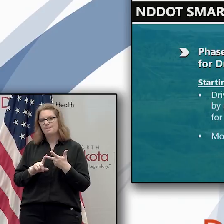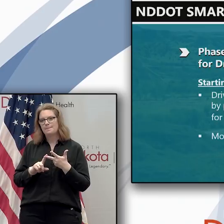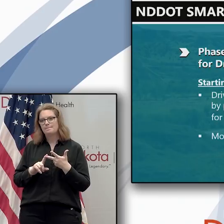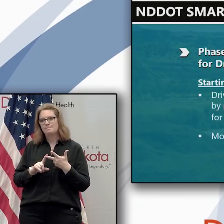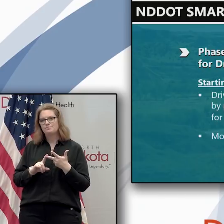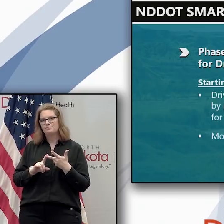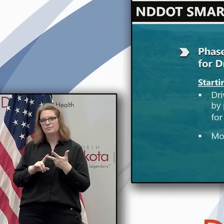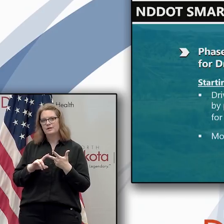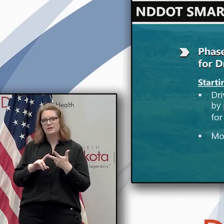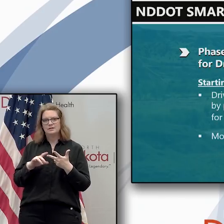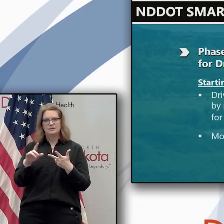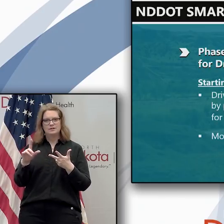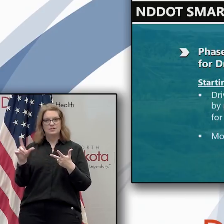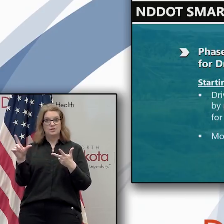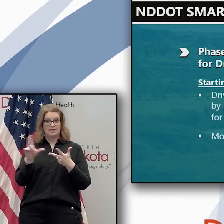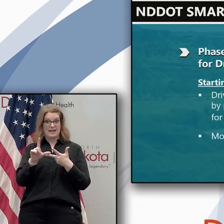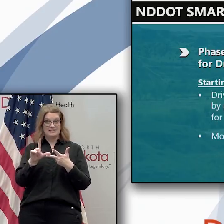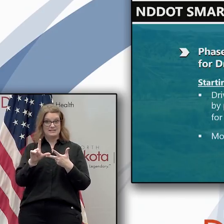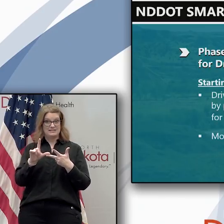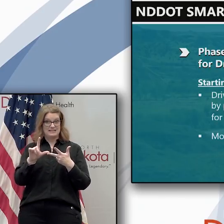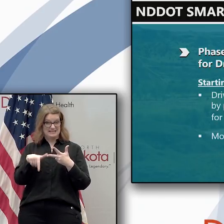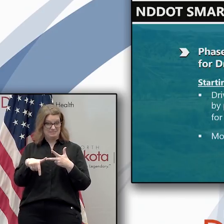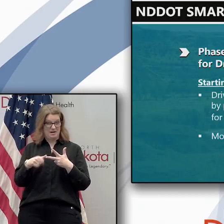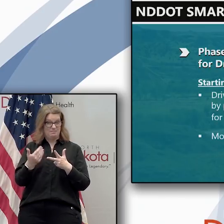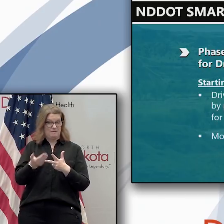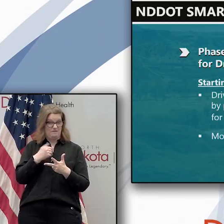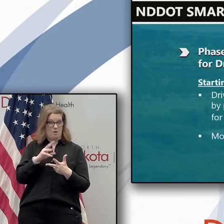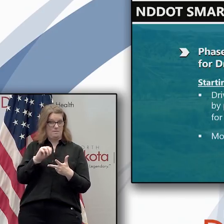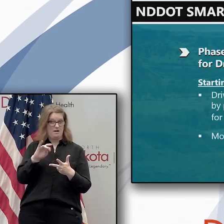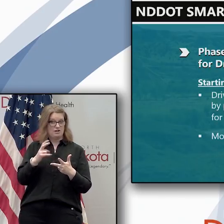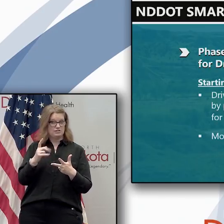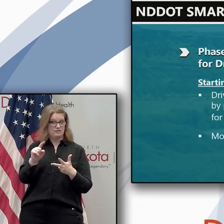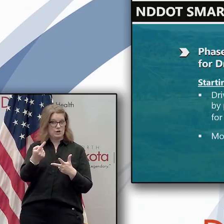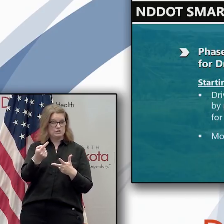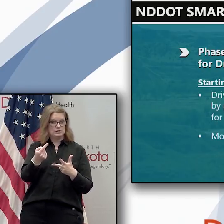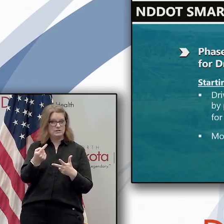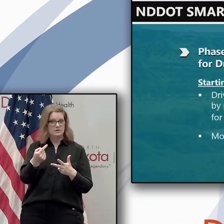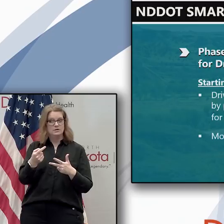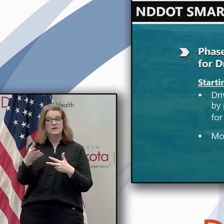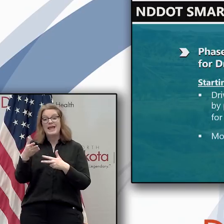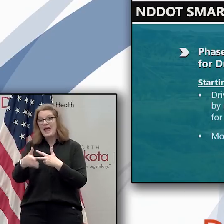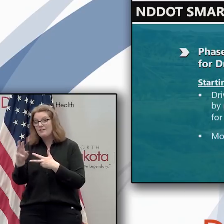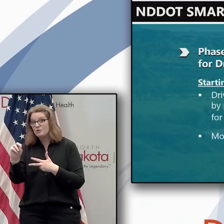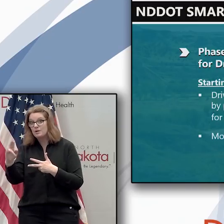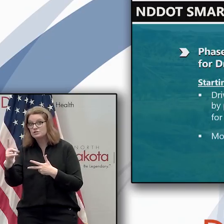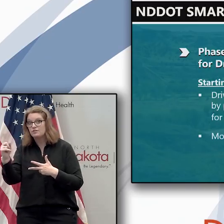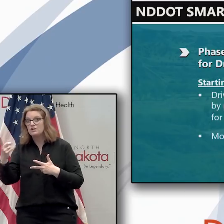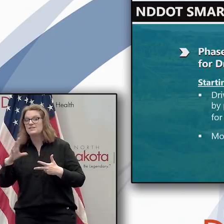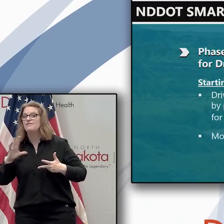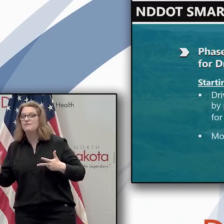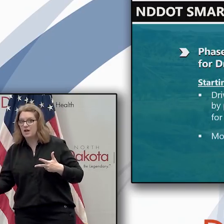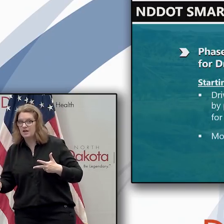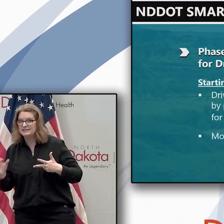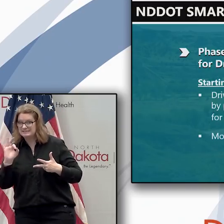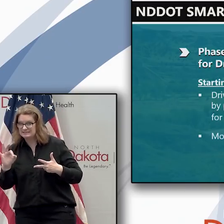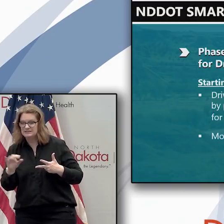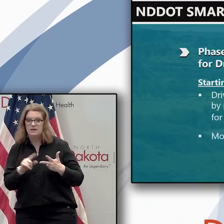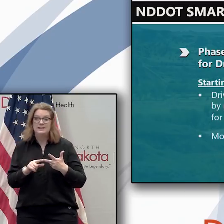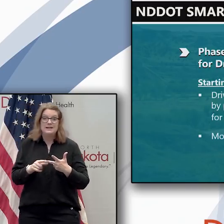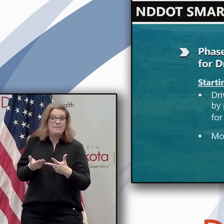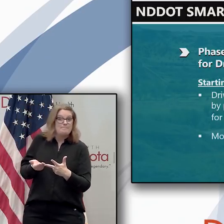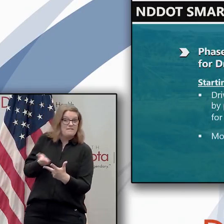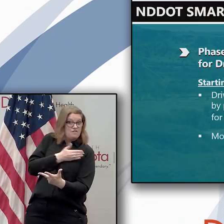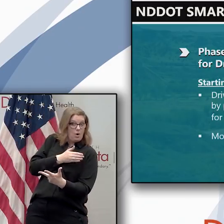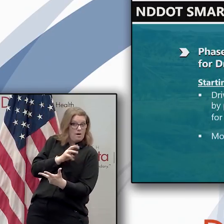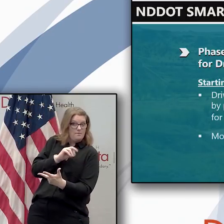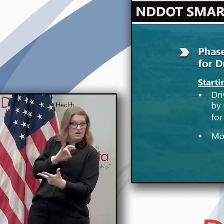Again, vehicle license expired before March 1st. So again, if it's after March 1st, you don't need to come in, you're still covered. But if it